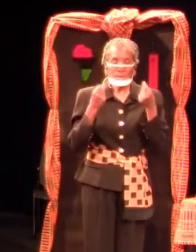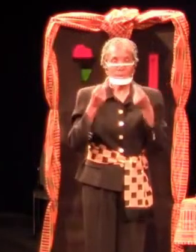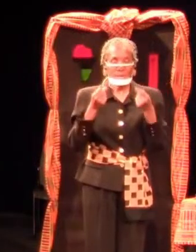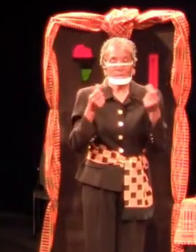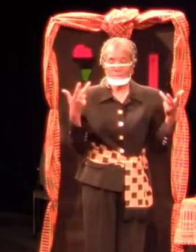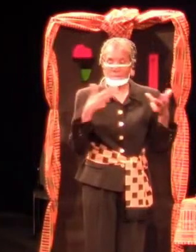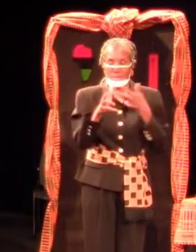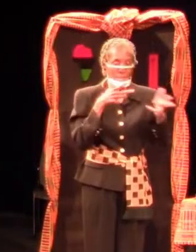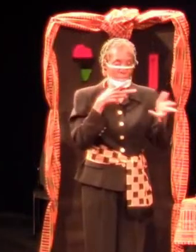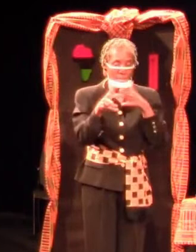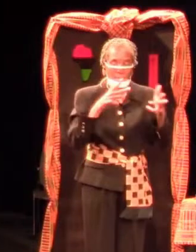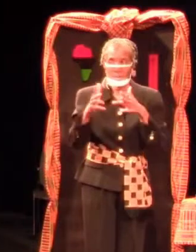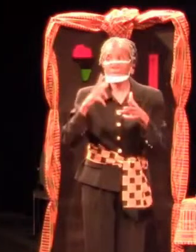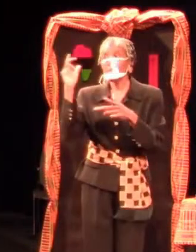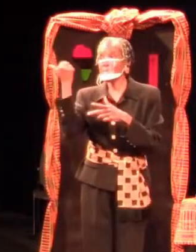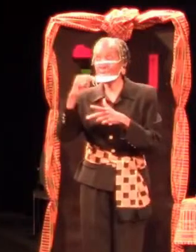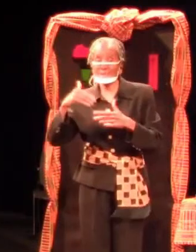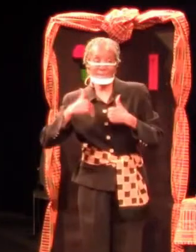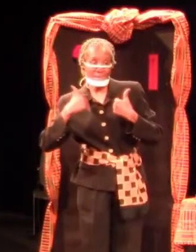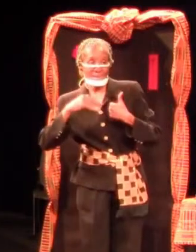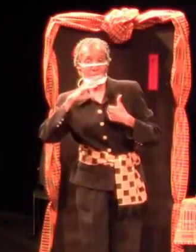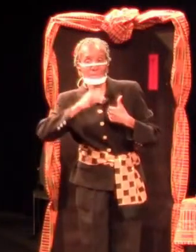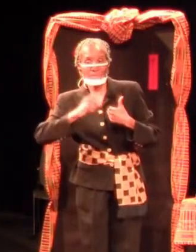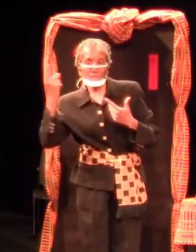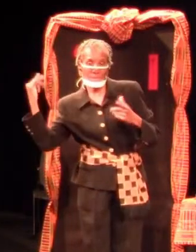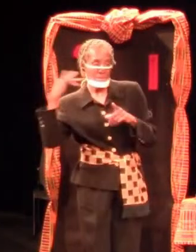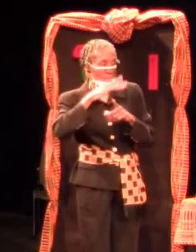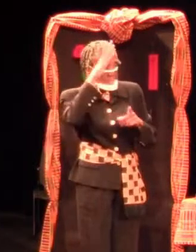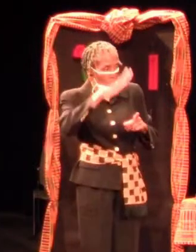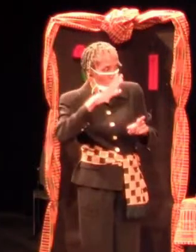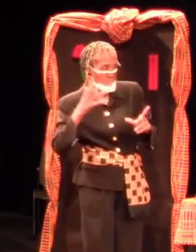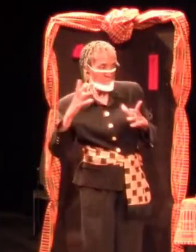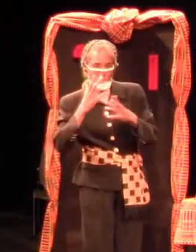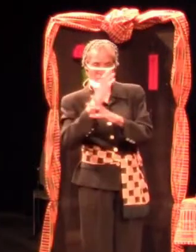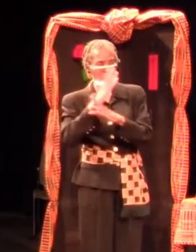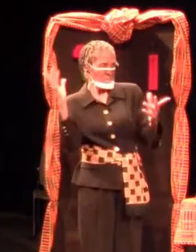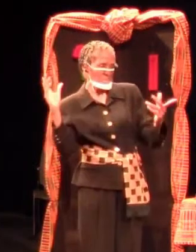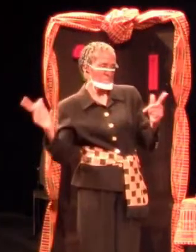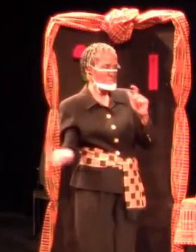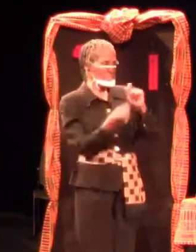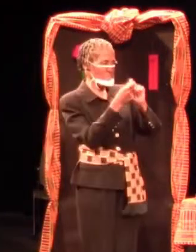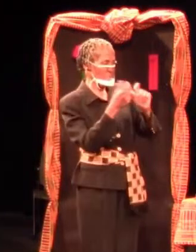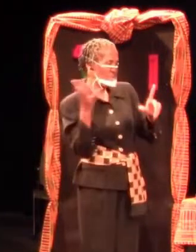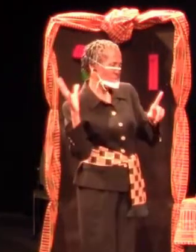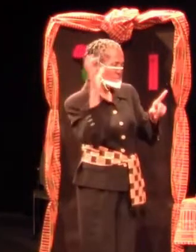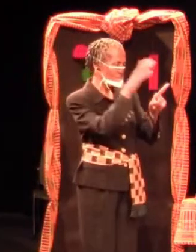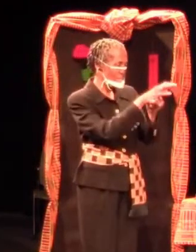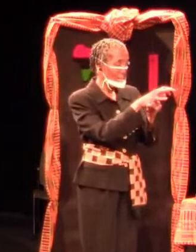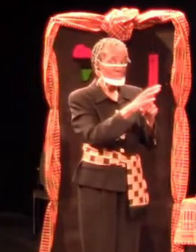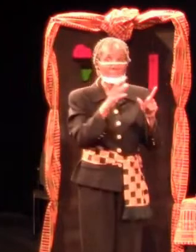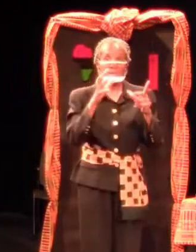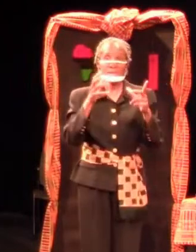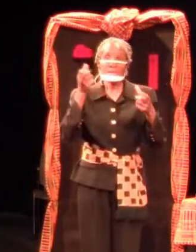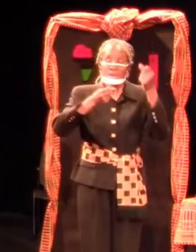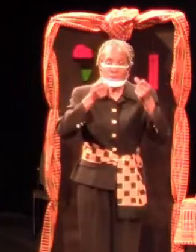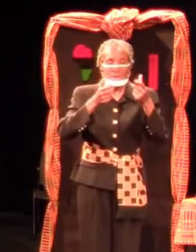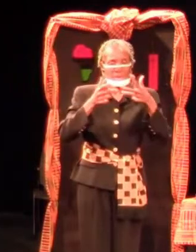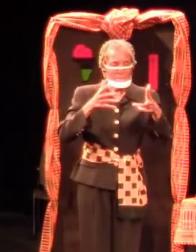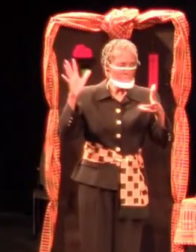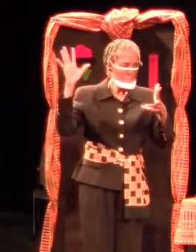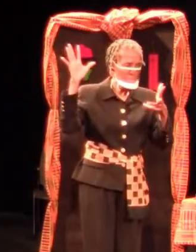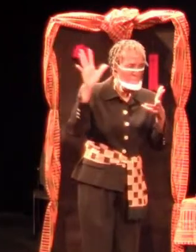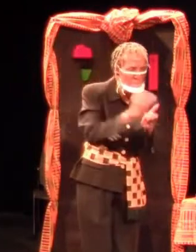were considered fair game, whether young or old, men or women. Their cars were battered, the